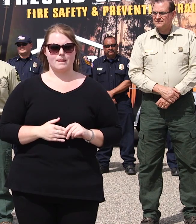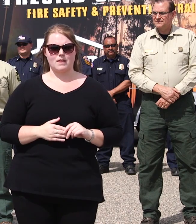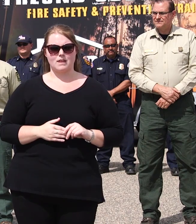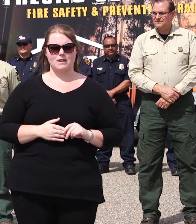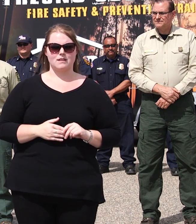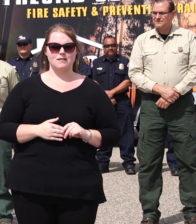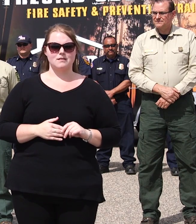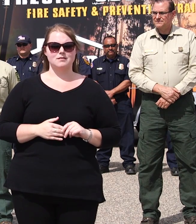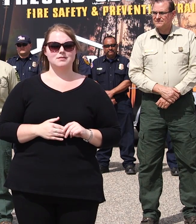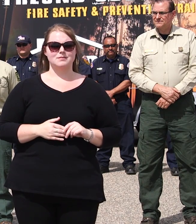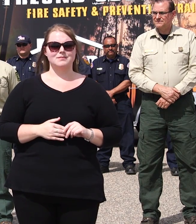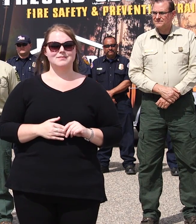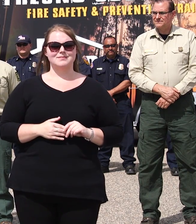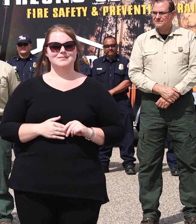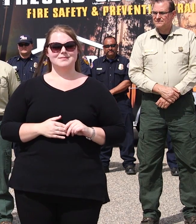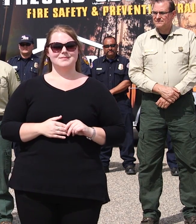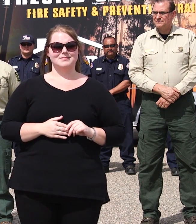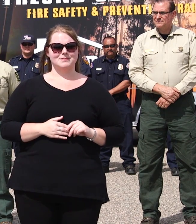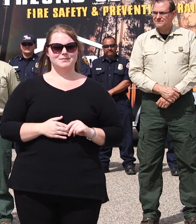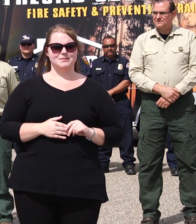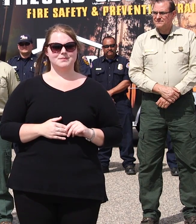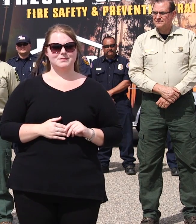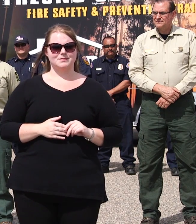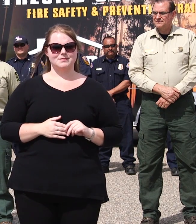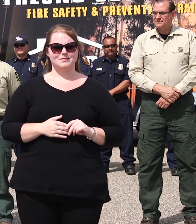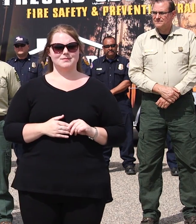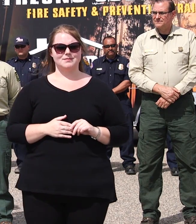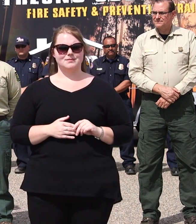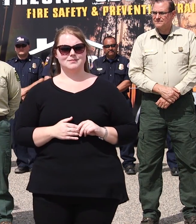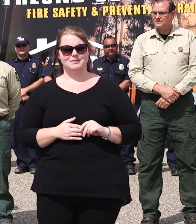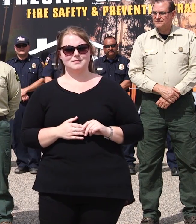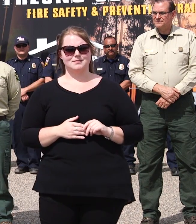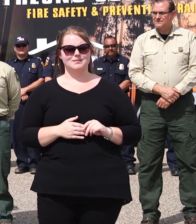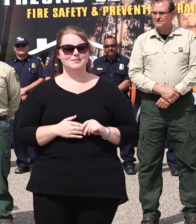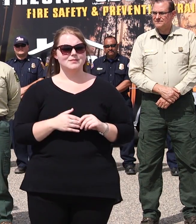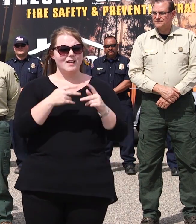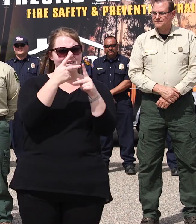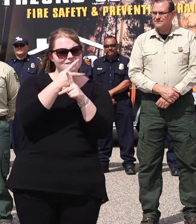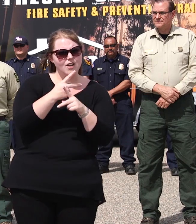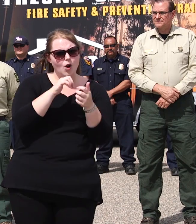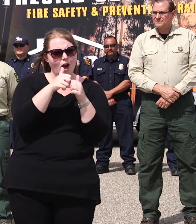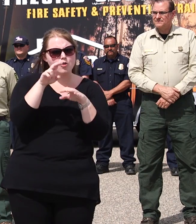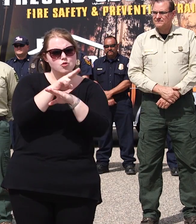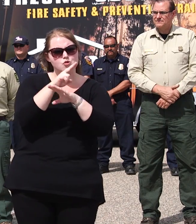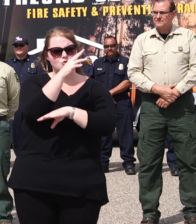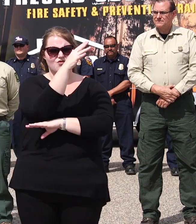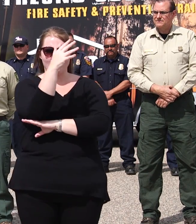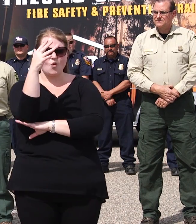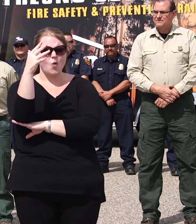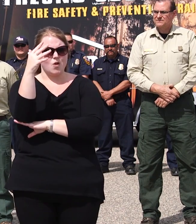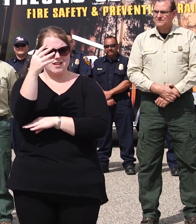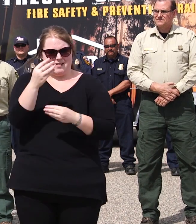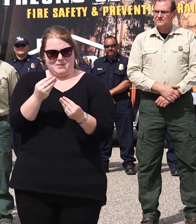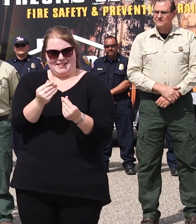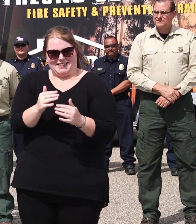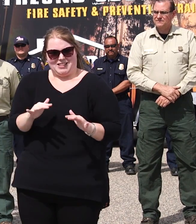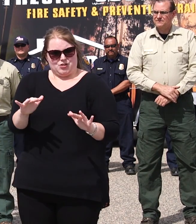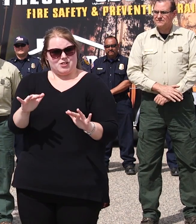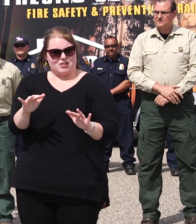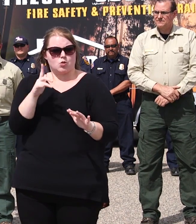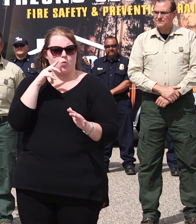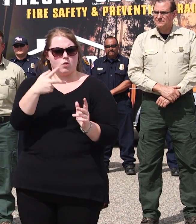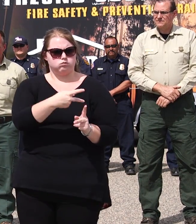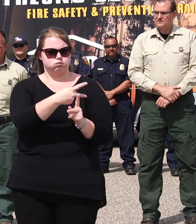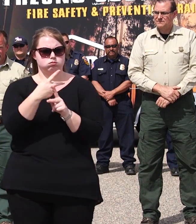the active search for ways to utilize forest materials in building